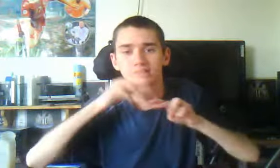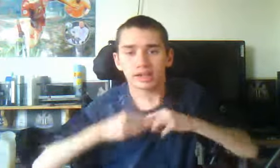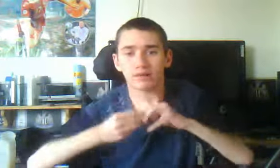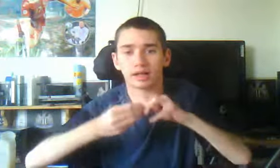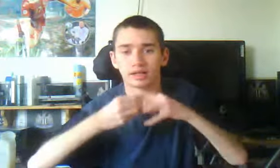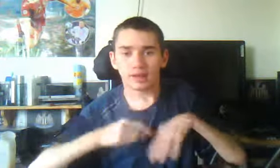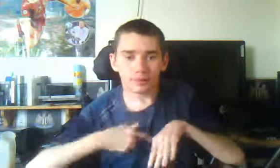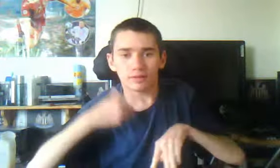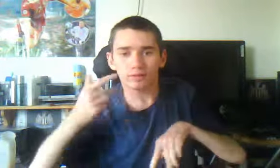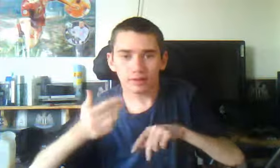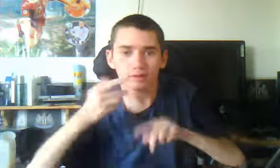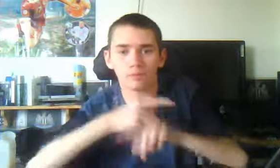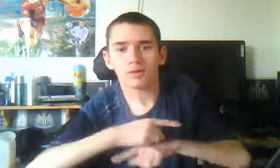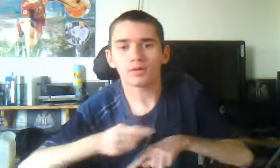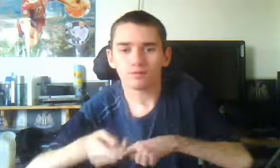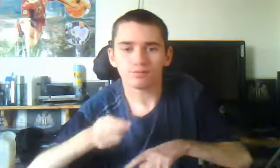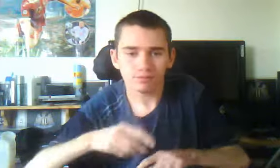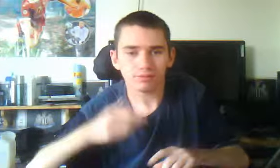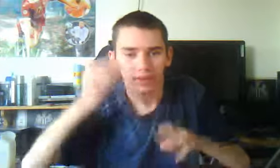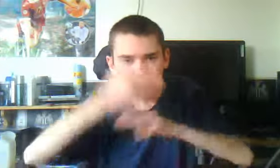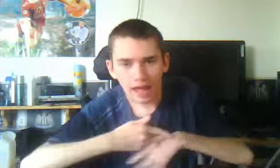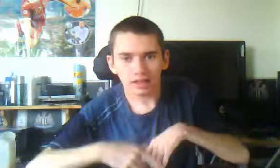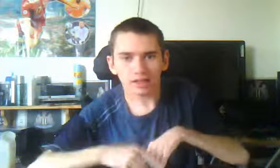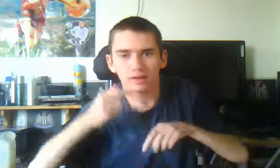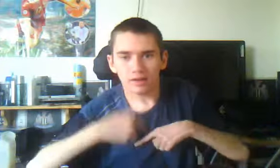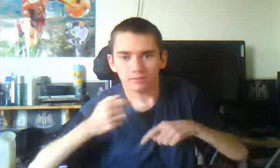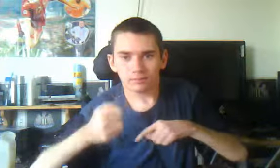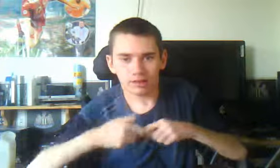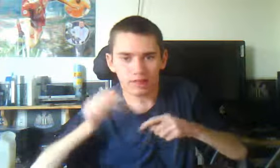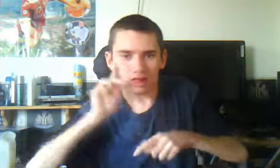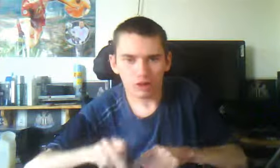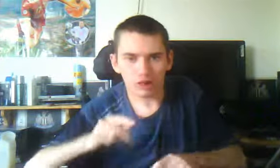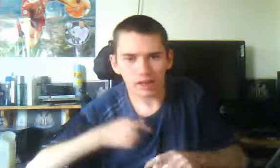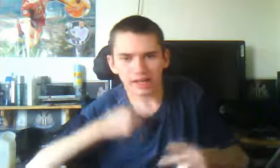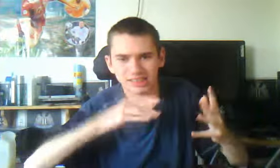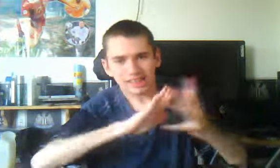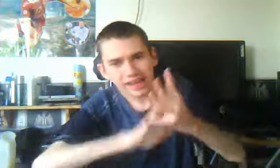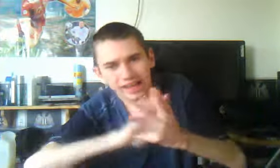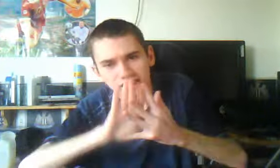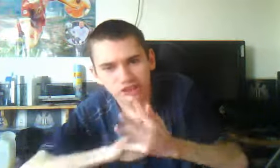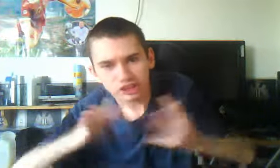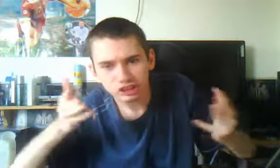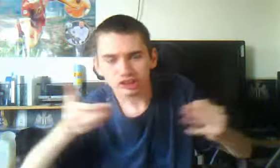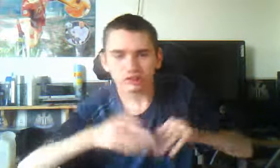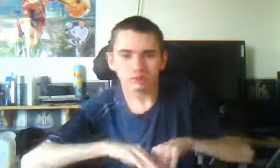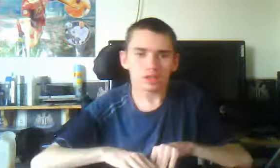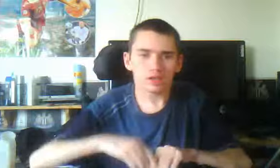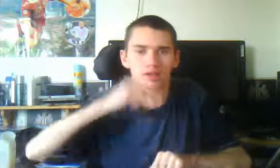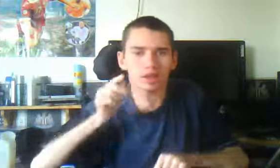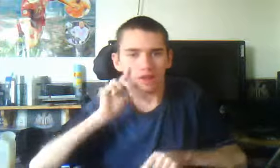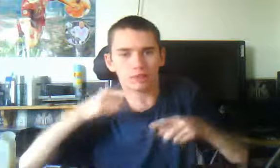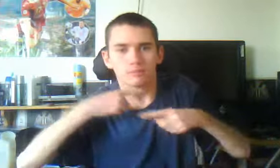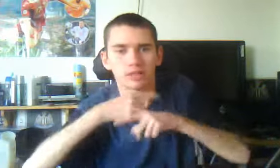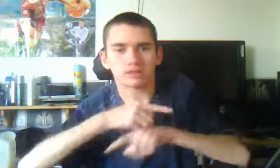Know that I miss you, I wanna be with you tonight, but I cannot, baby girl, and that's the issue. Girl, you know I miss you,